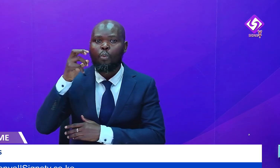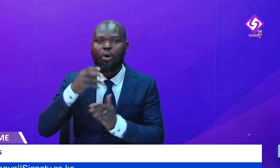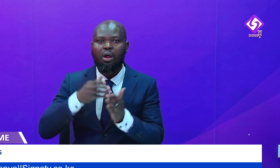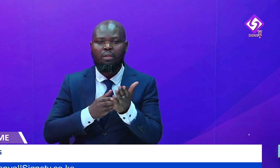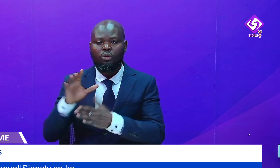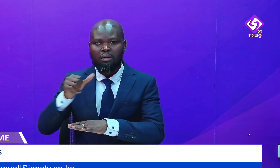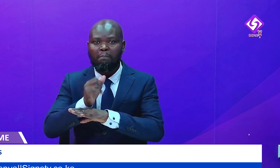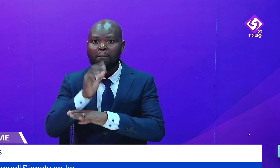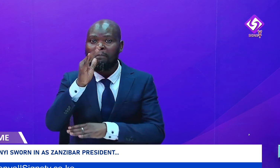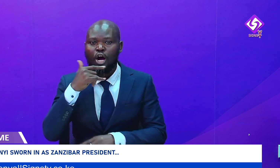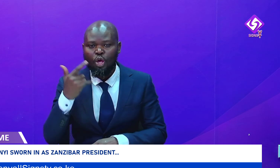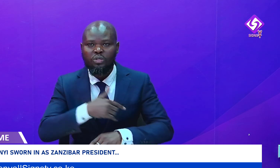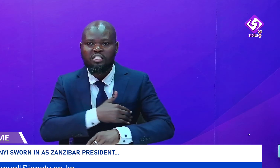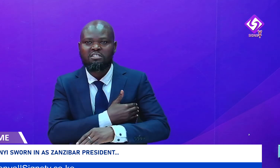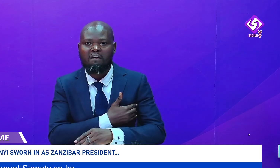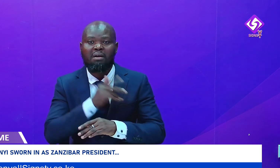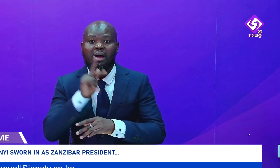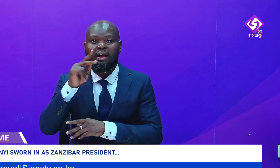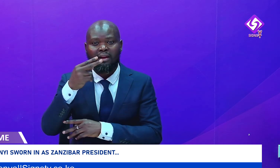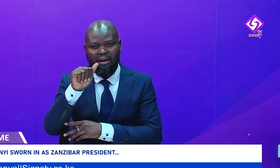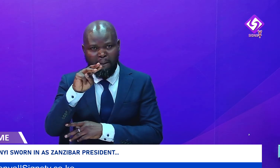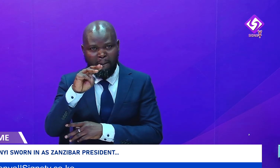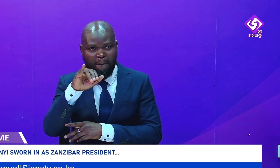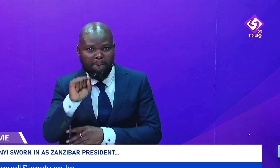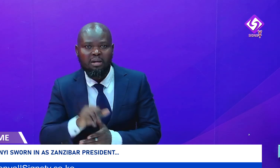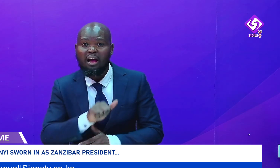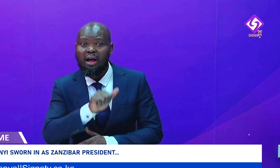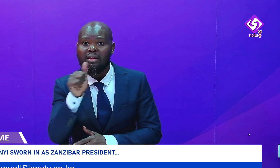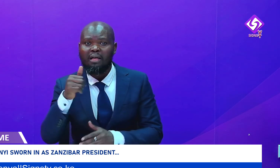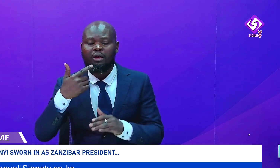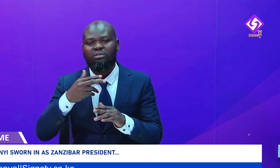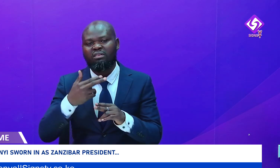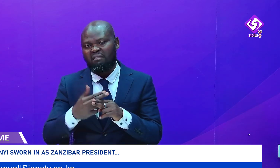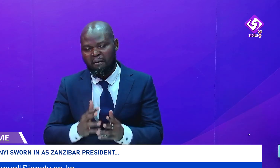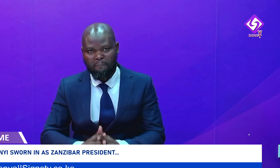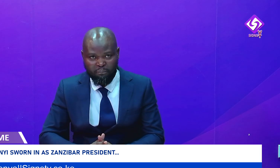Chief Justice Khamis, Ramadhani, Abdalla, Shaaban.